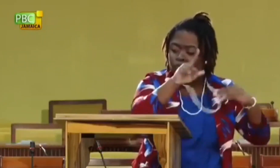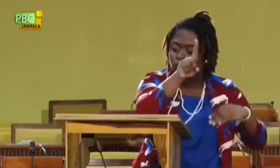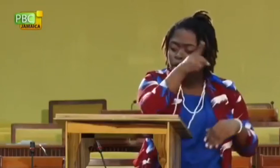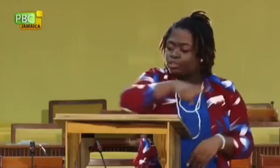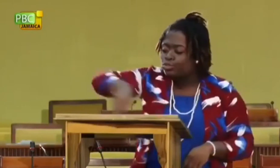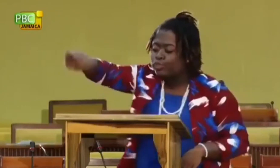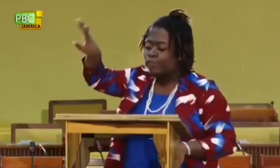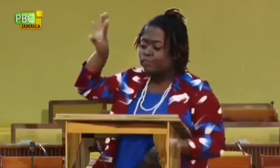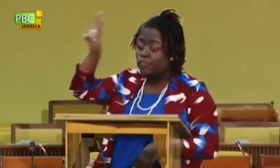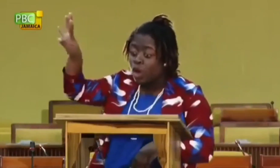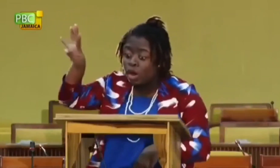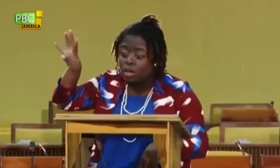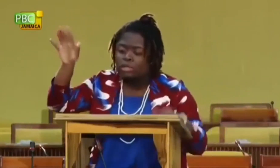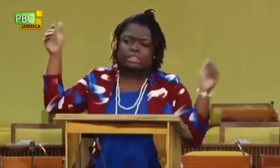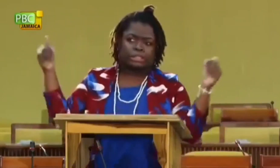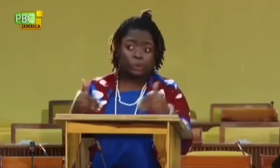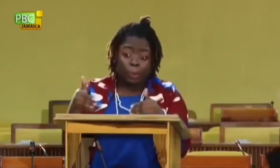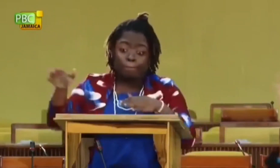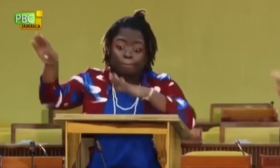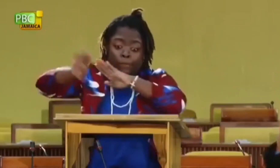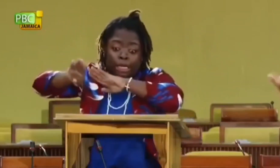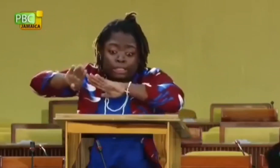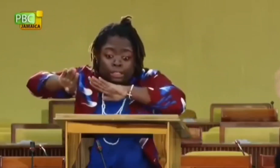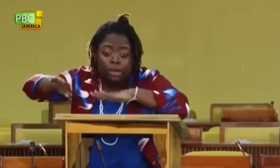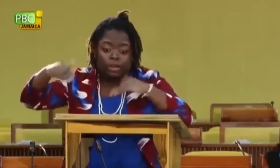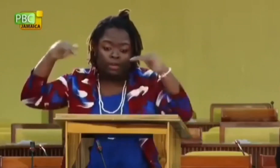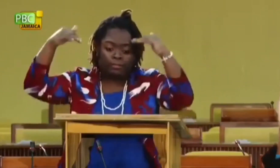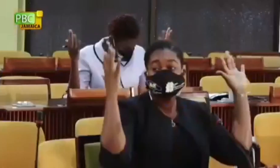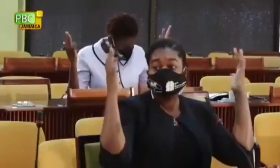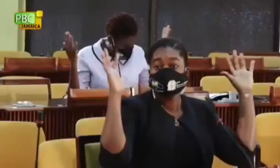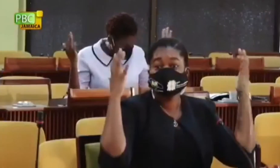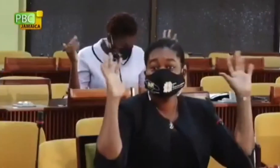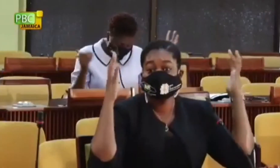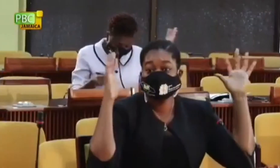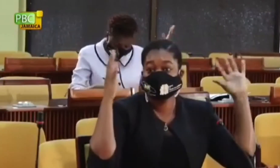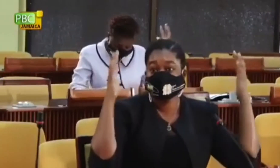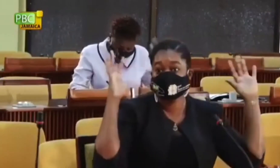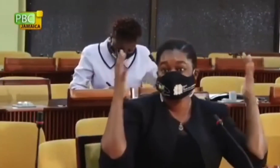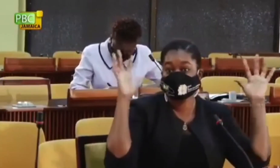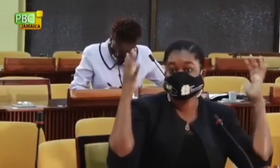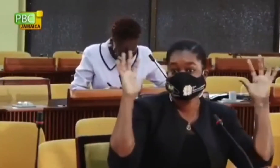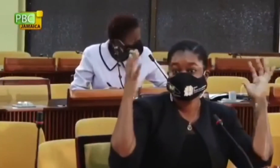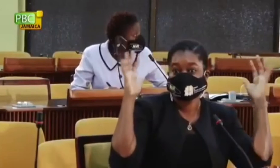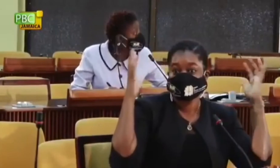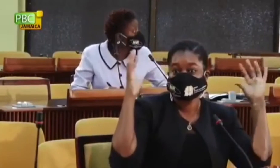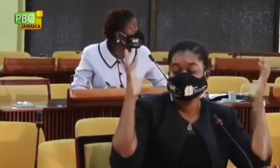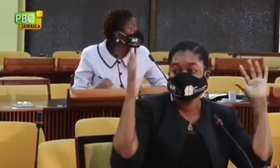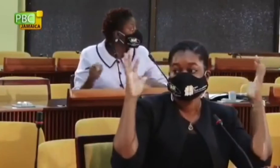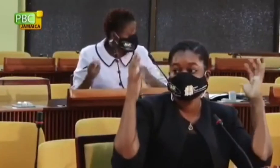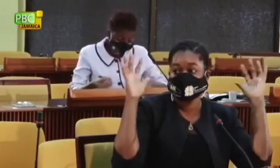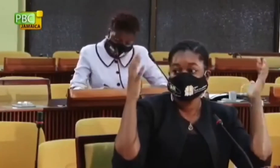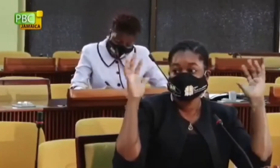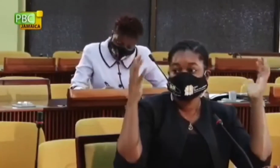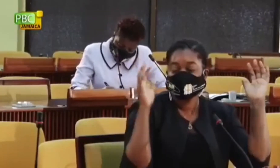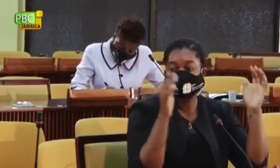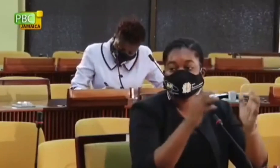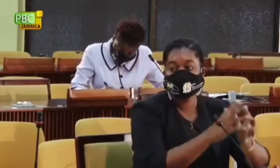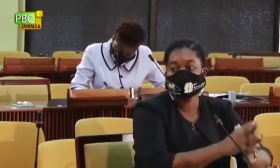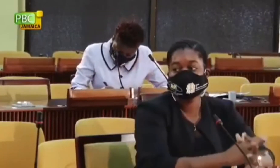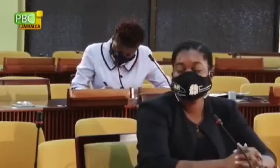with proficiency ranging from levels 1 to 4 by introducing the basic level of the language at